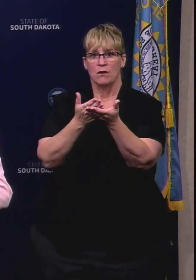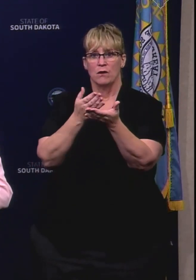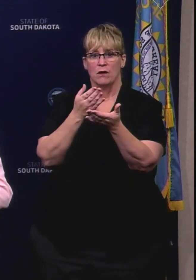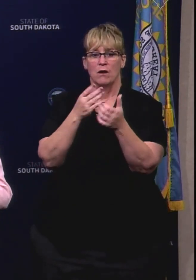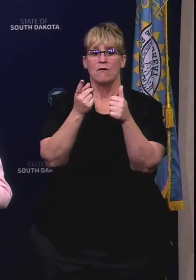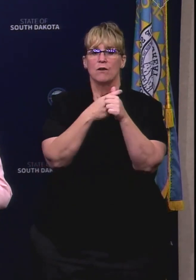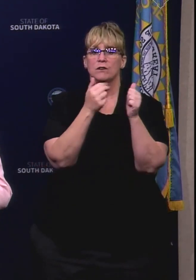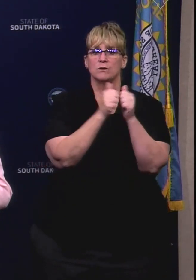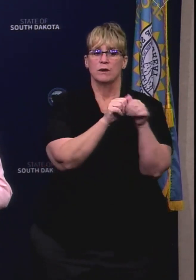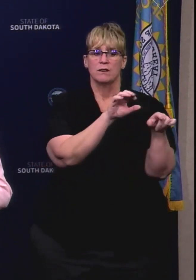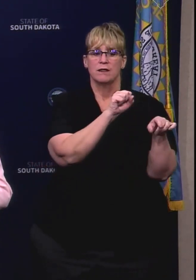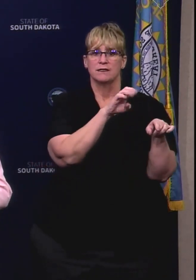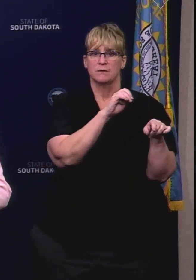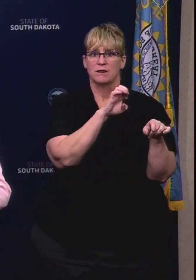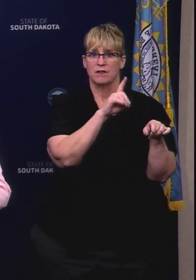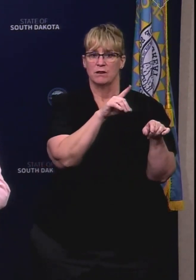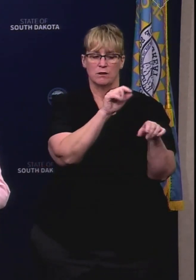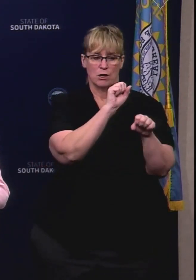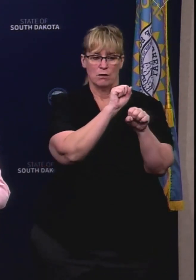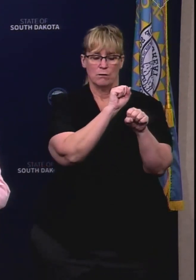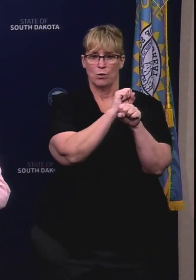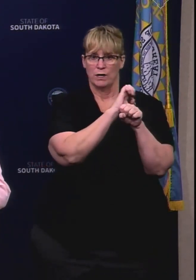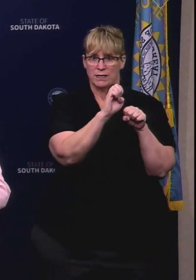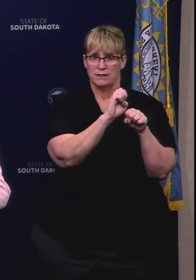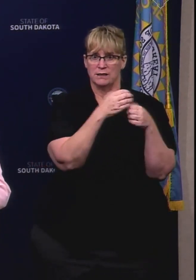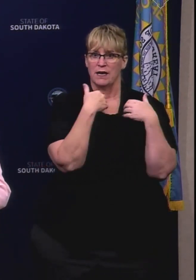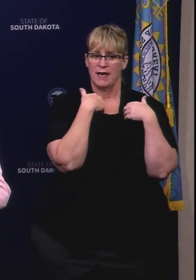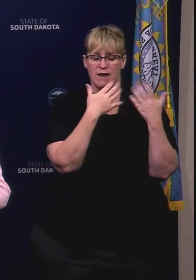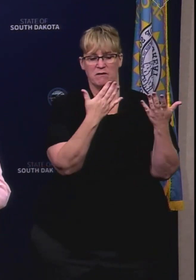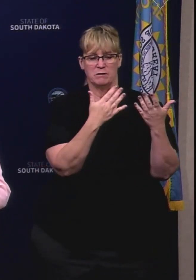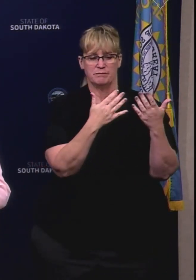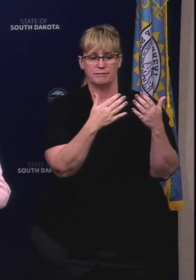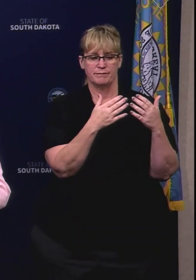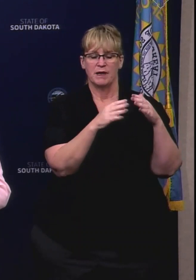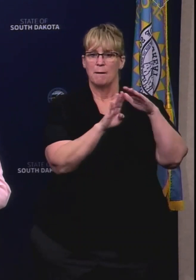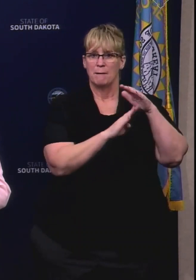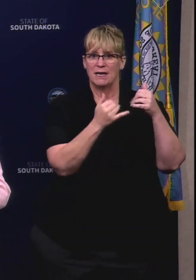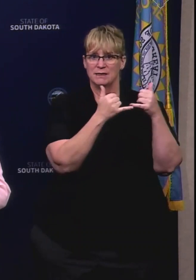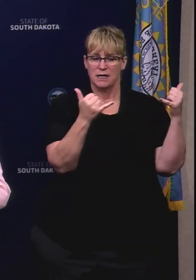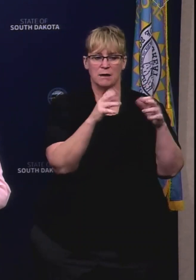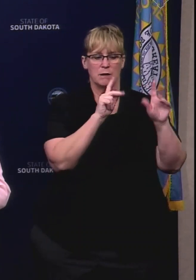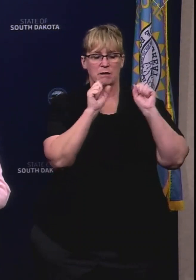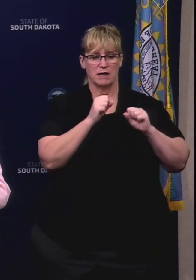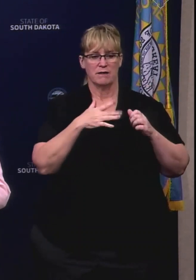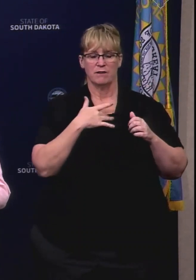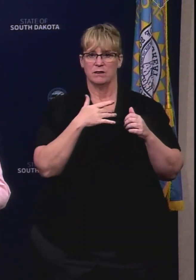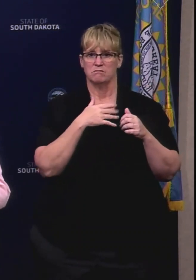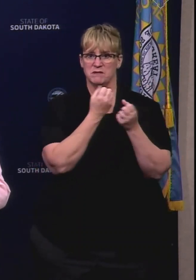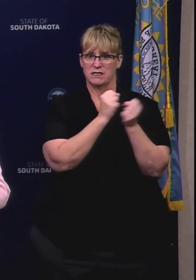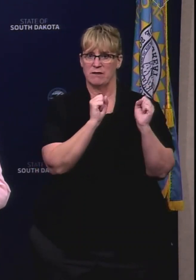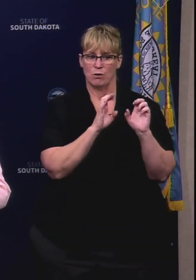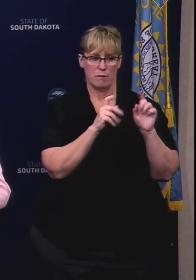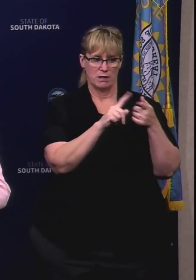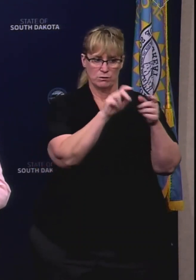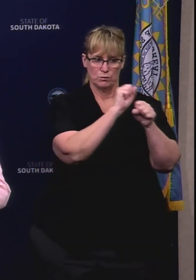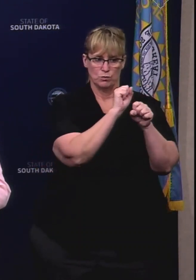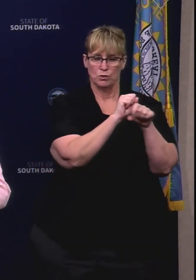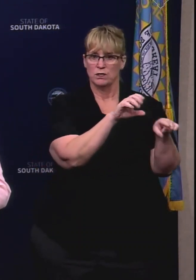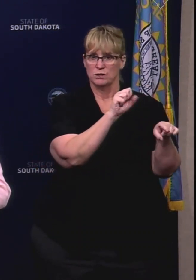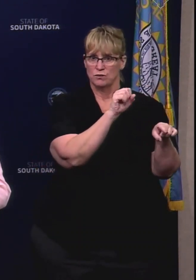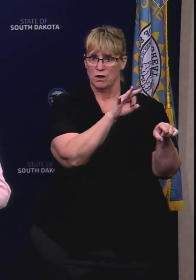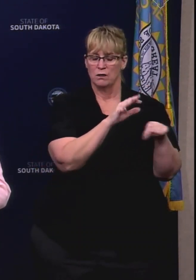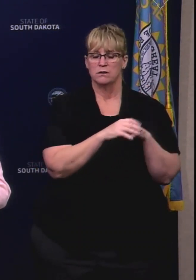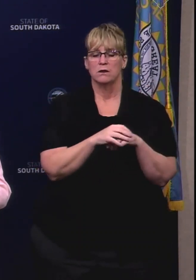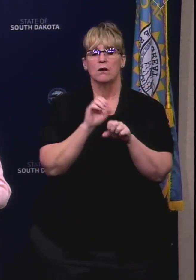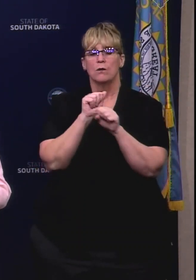our Smithfield employees, helping them establish a baseline so that people could feel safe going back to work. And it's also something that we'll be working with